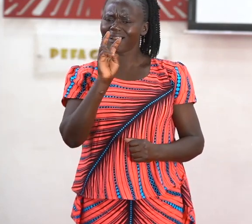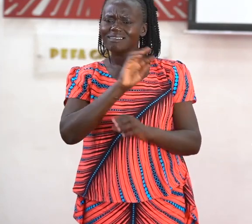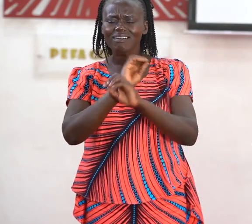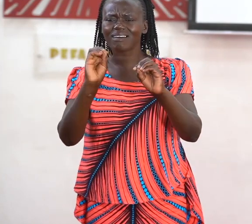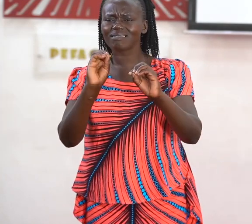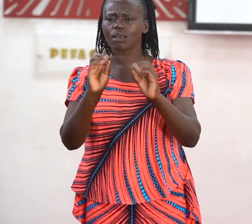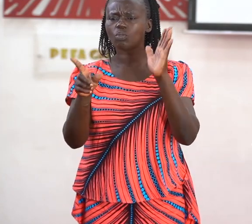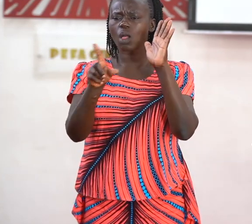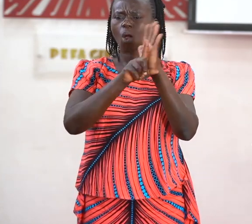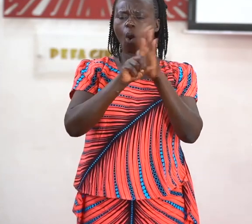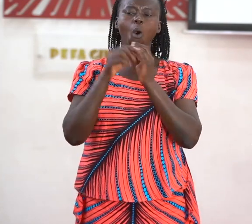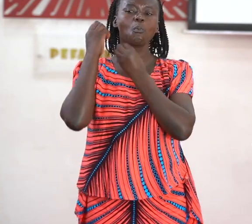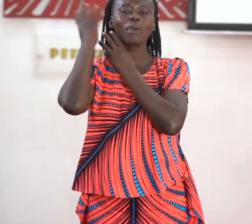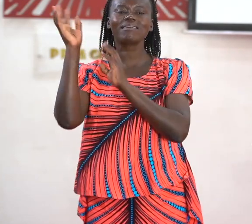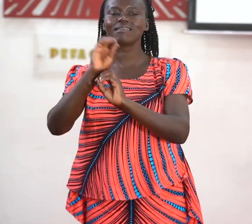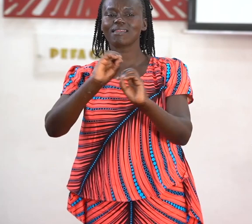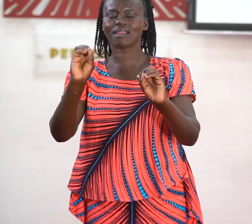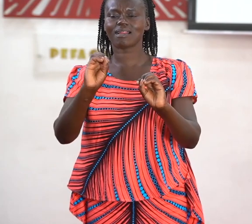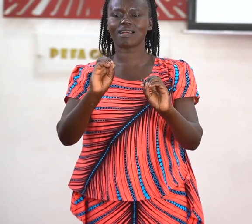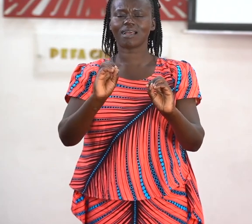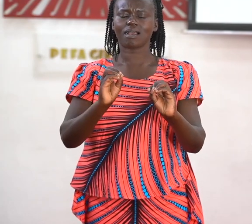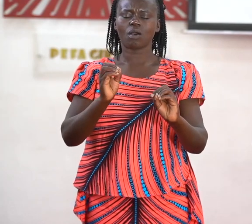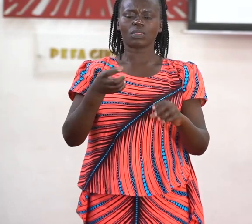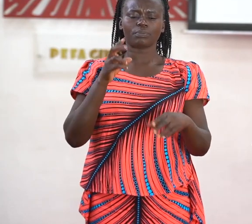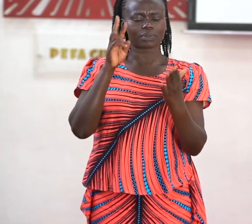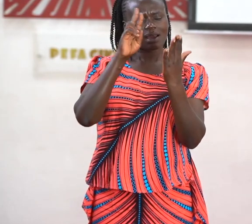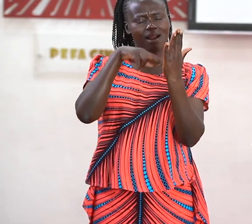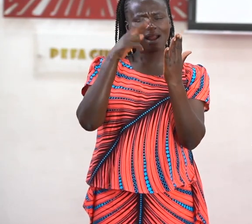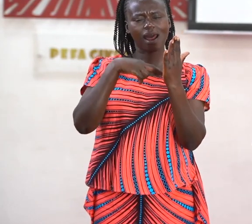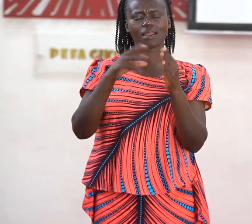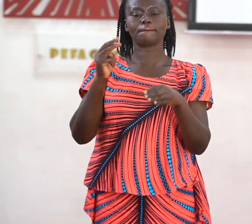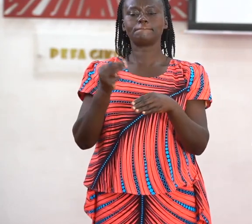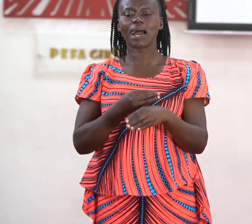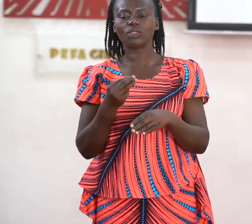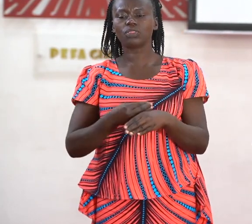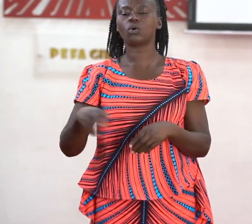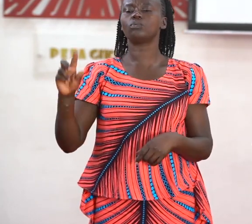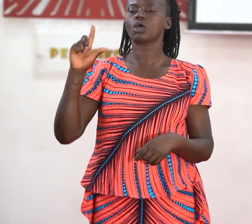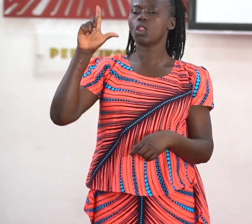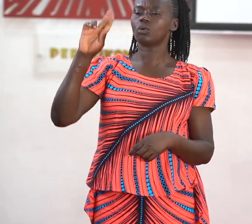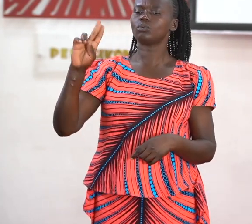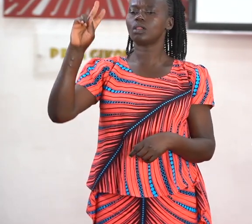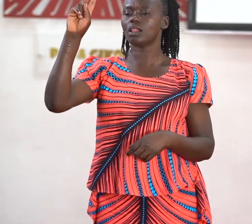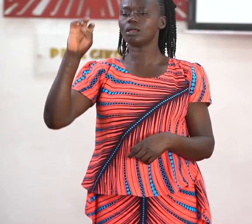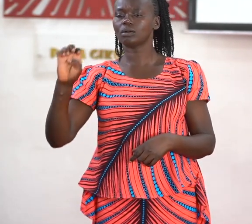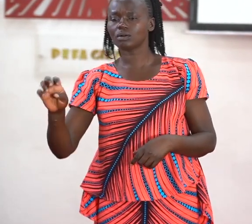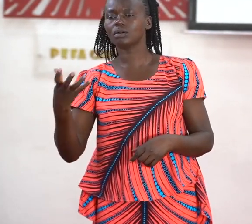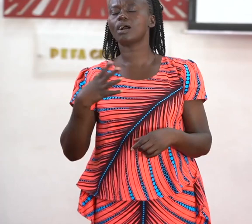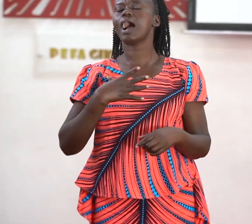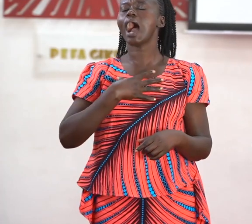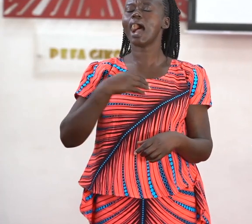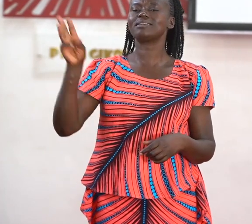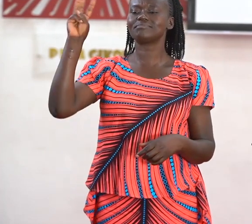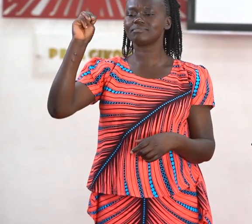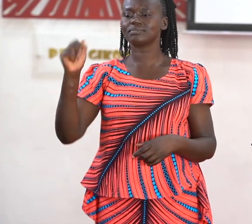law? And when you read in Matthew, Luke, Mark, and the Gospel of John,